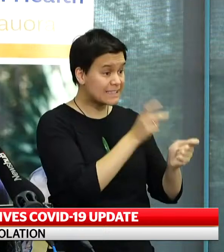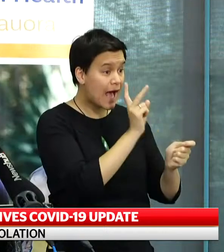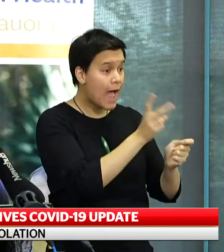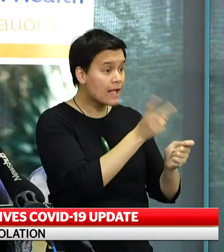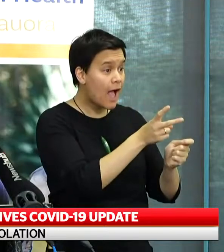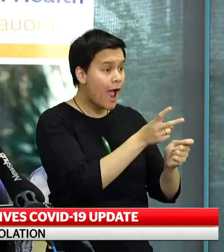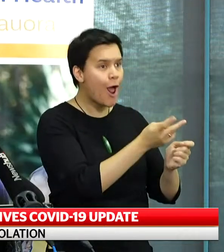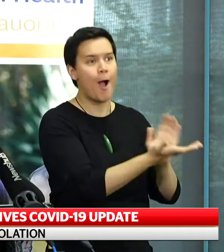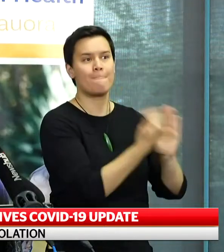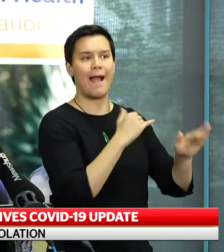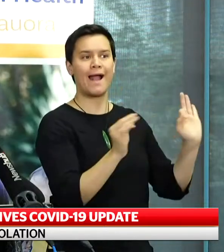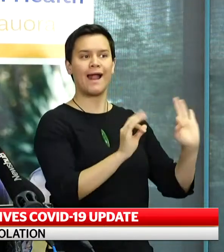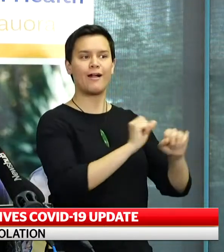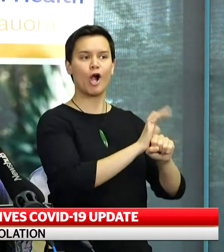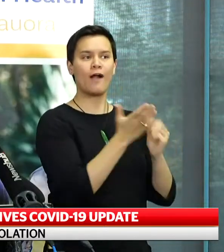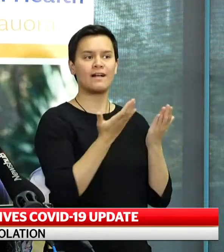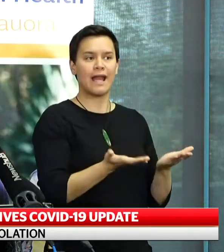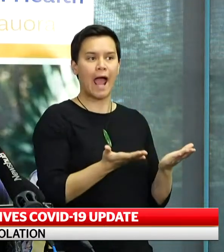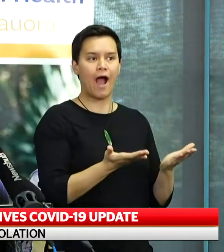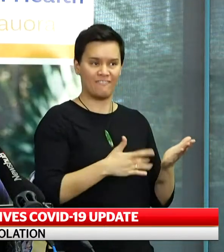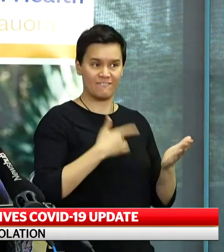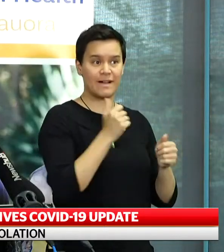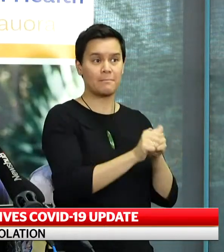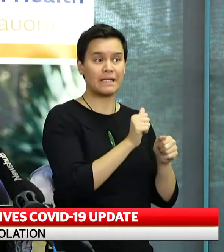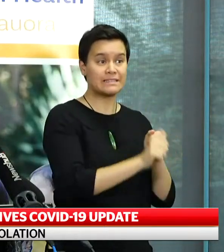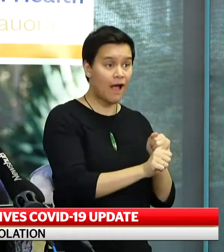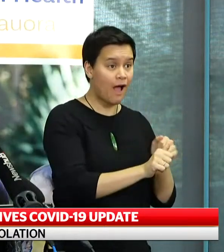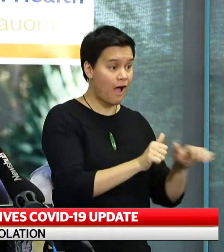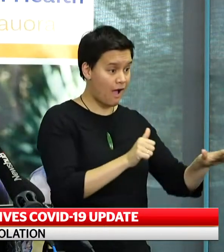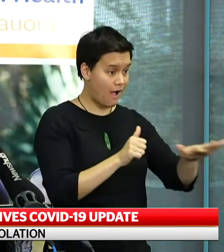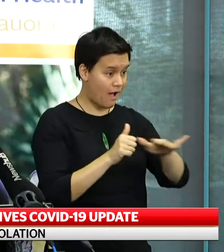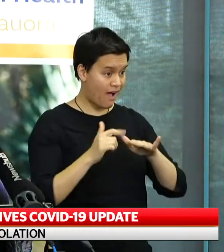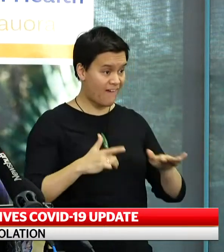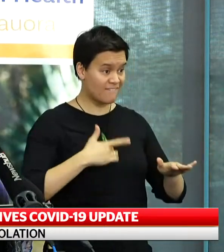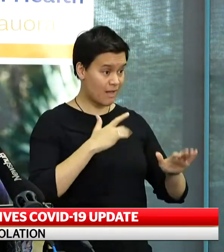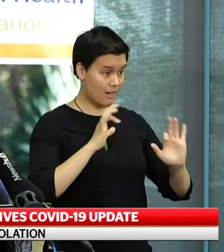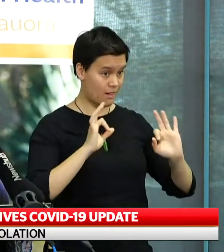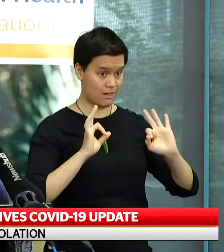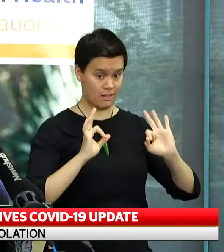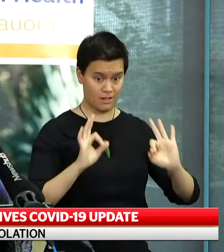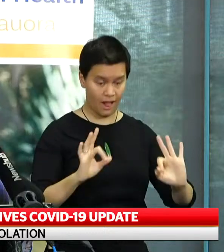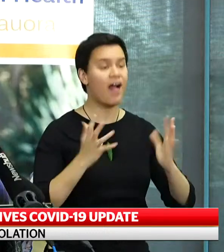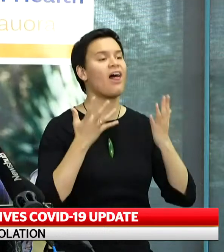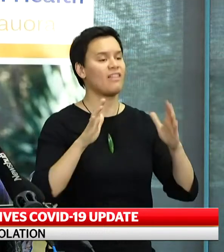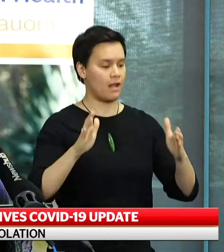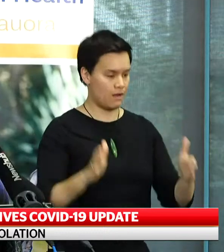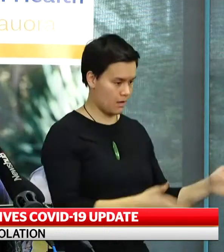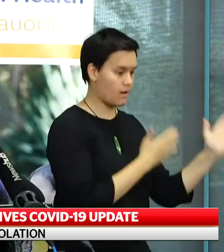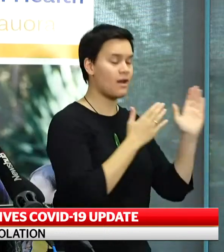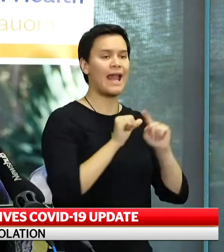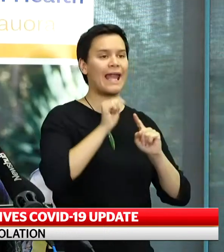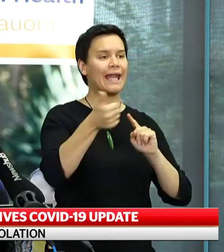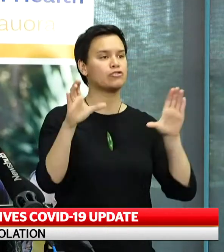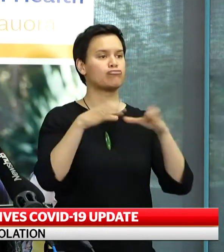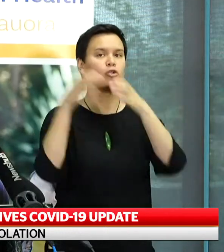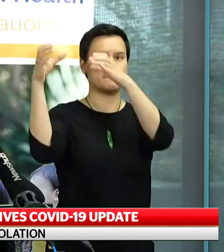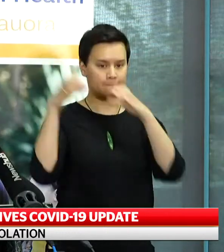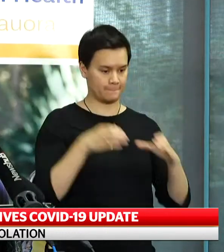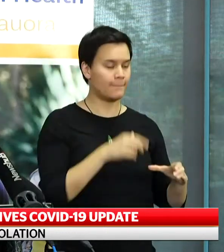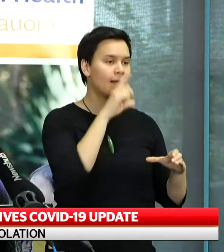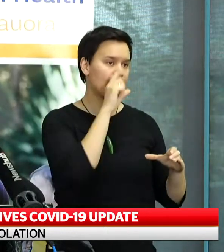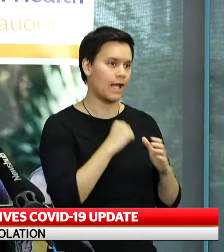no one else in the facility who has got the infection, and then they will be allowed to go, and that will delay the arrival of the next cohort.